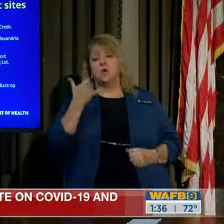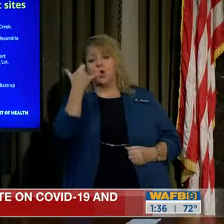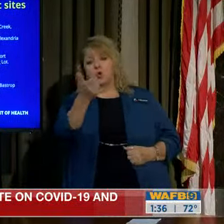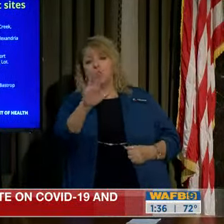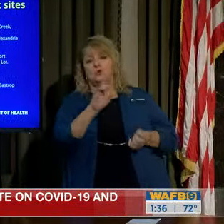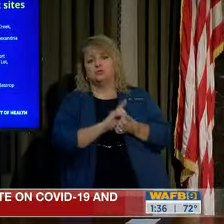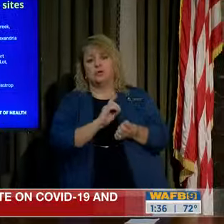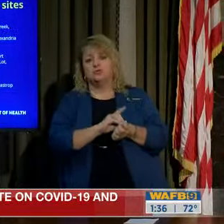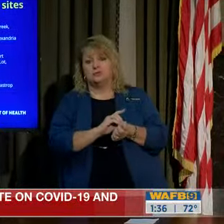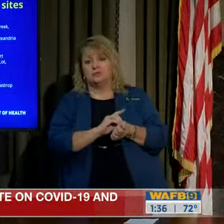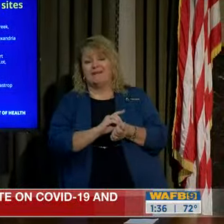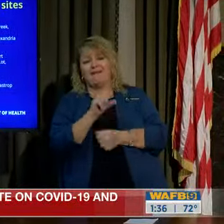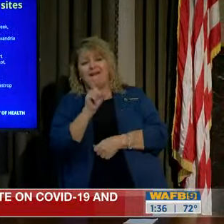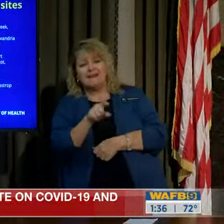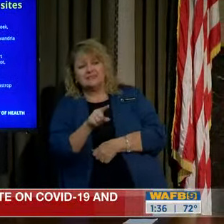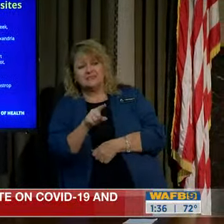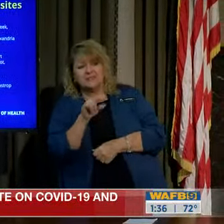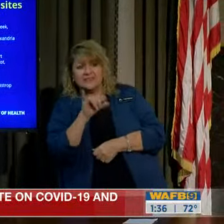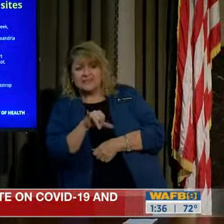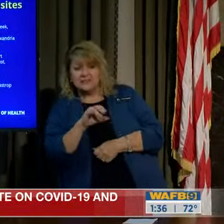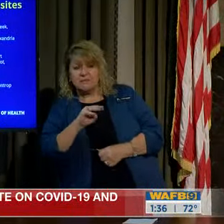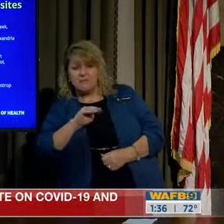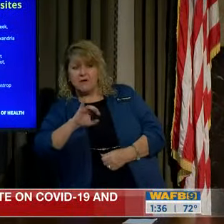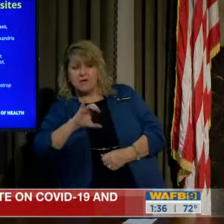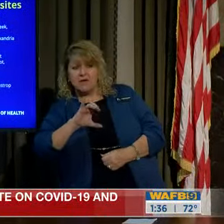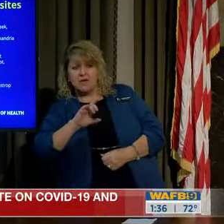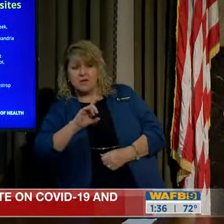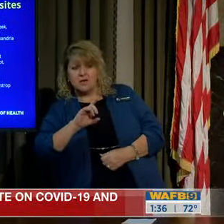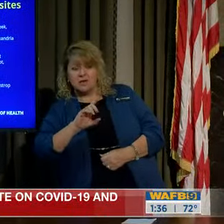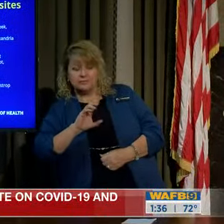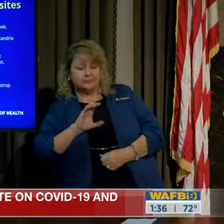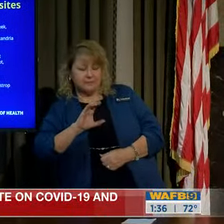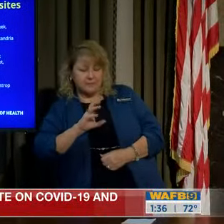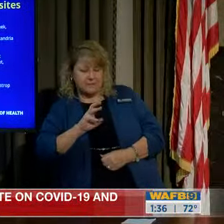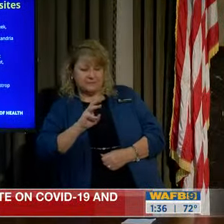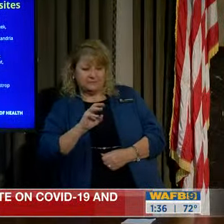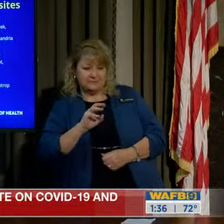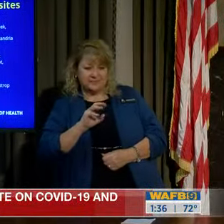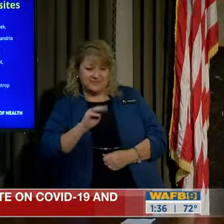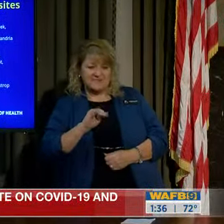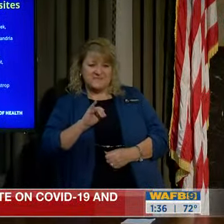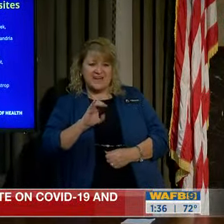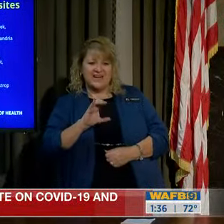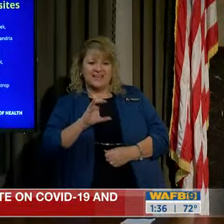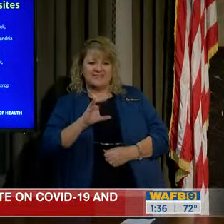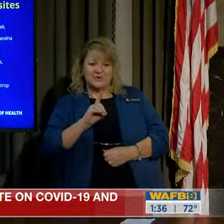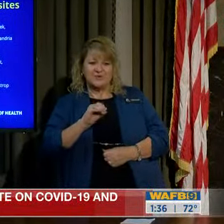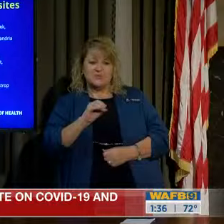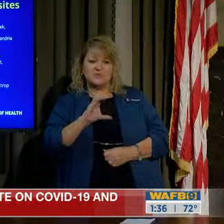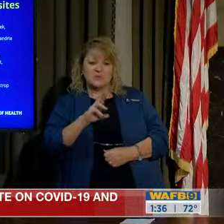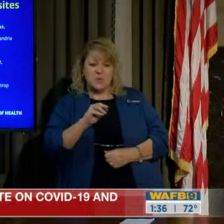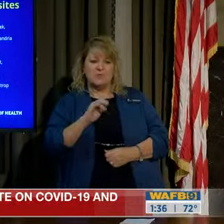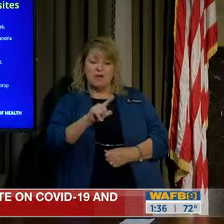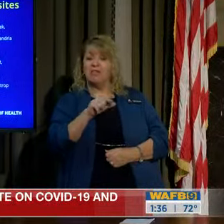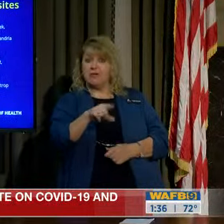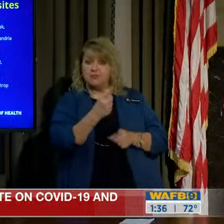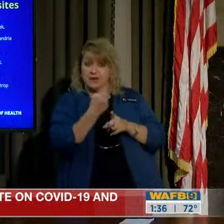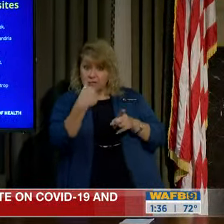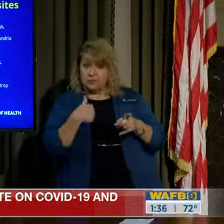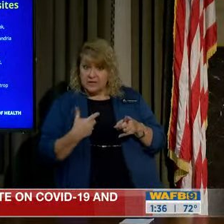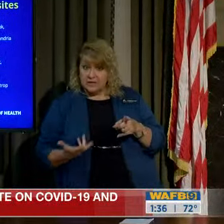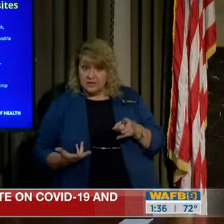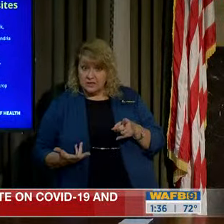NP. Ask them if monoclonals are right for you. If you want a list of where they're offered in the state, 211 has that, but there's pretty